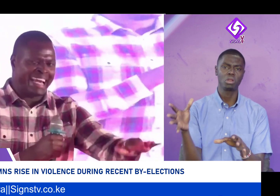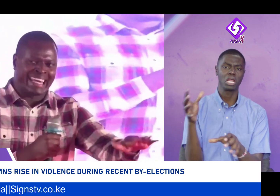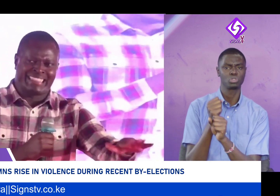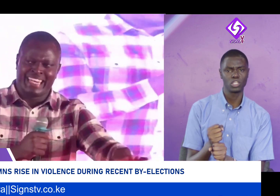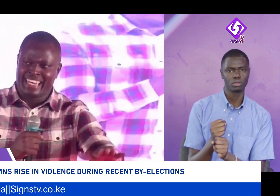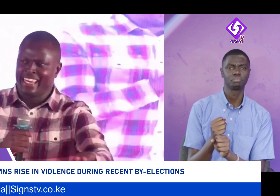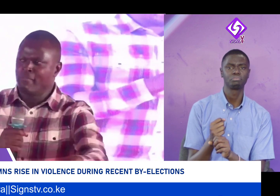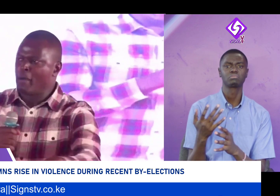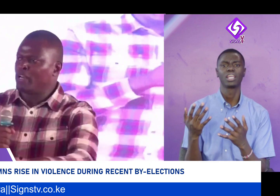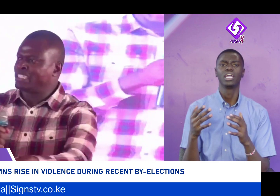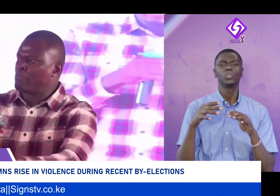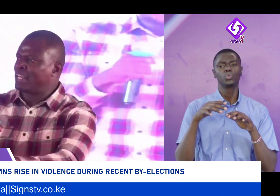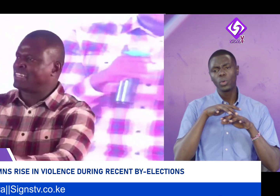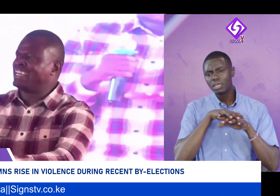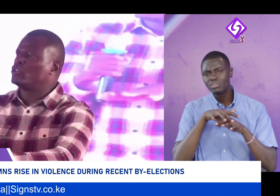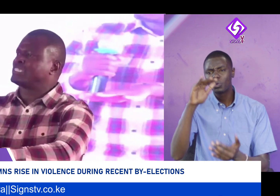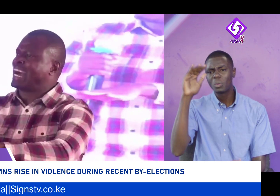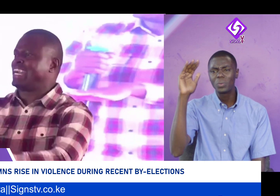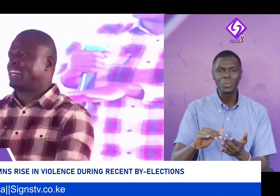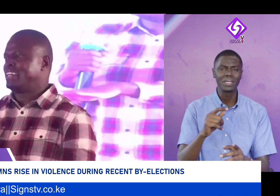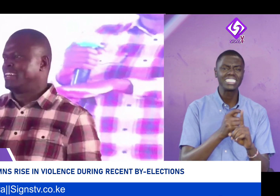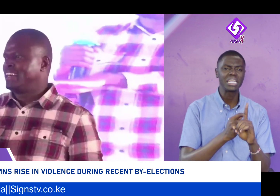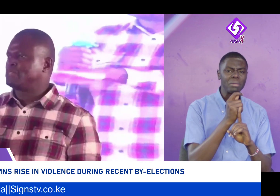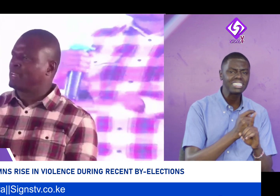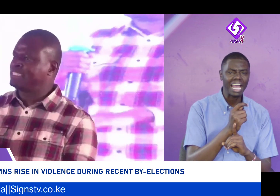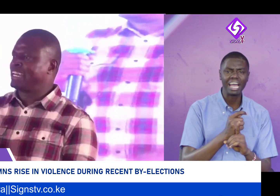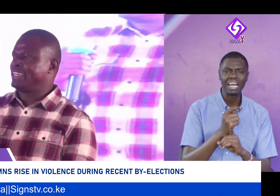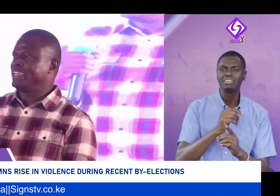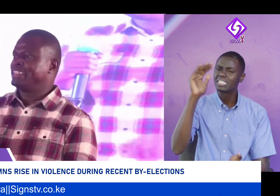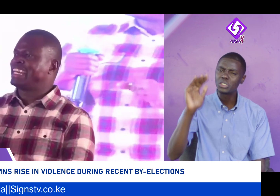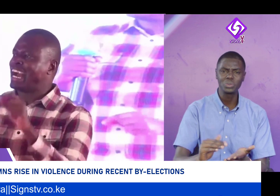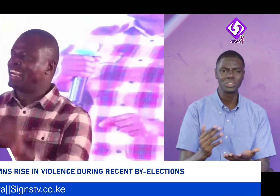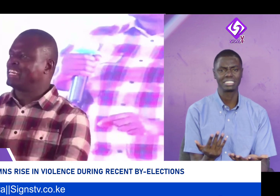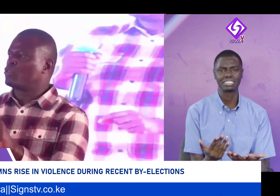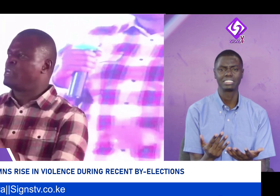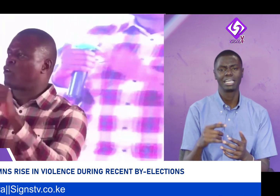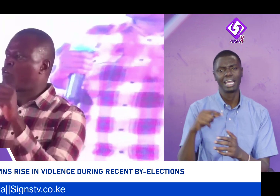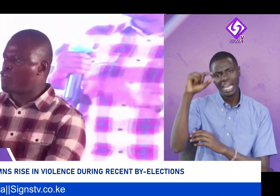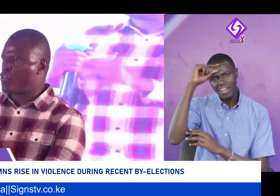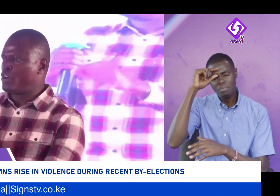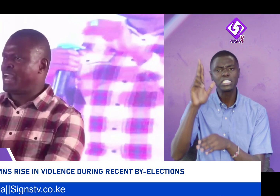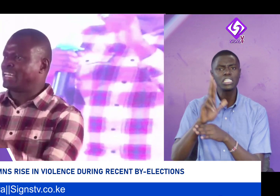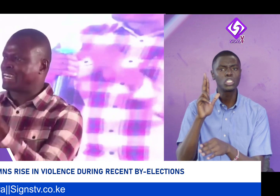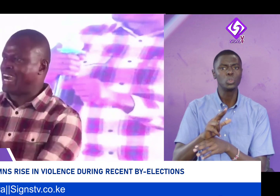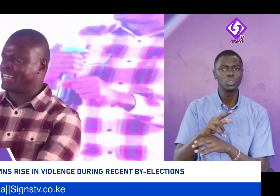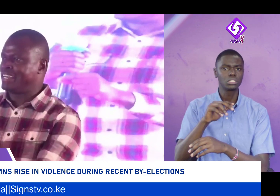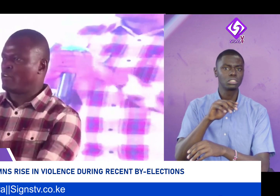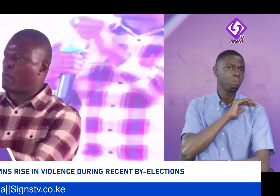Tupeleke chini hii mambo ya temperature ya juu sana, especially serikali ikitumia nguvu ya askari kwa mambo